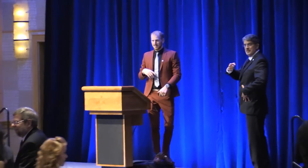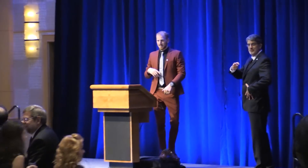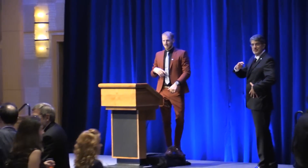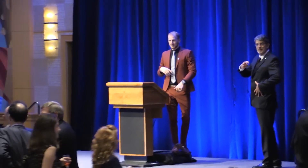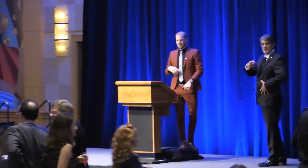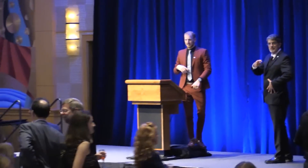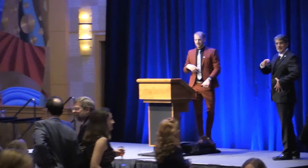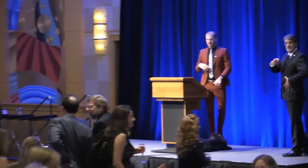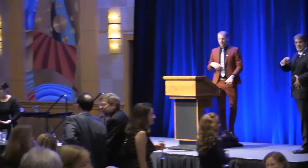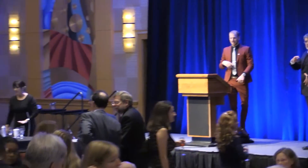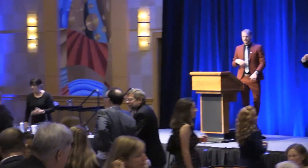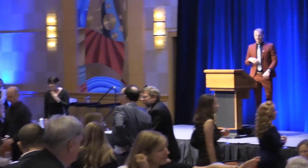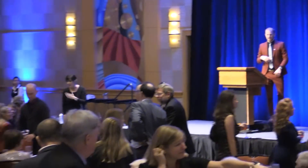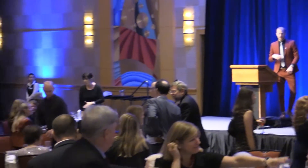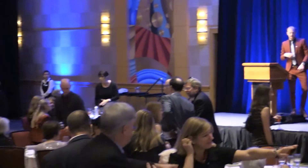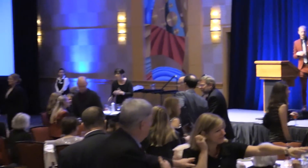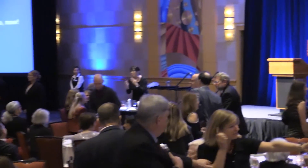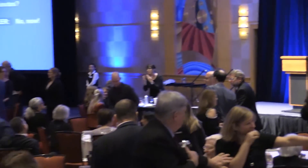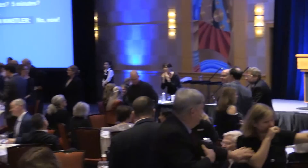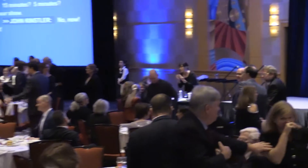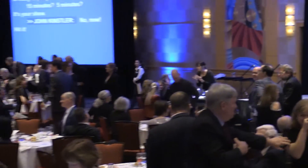I can feel the beat.